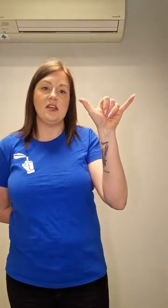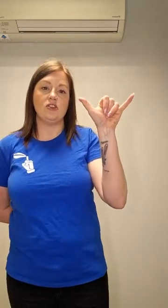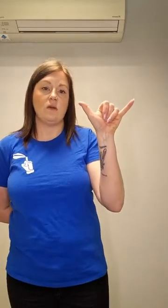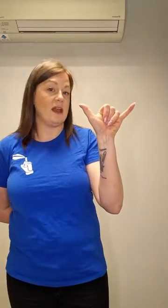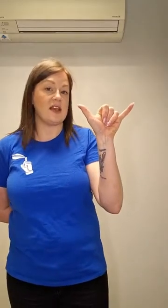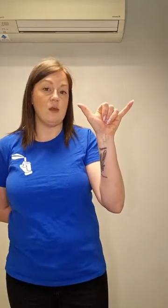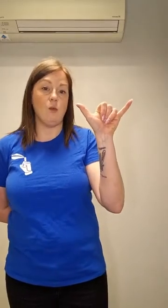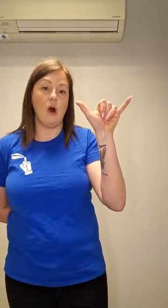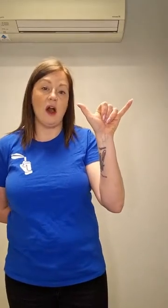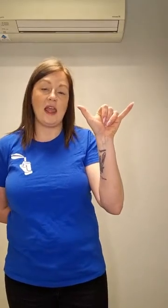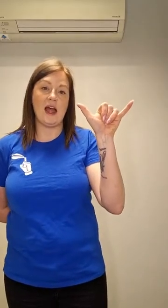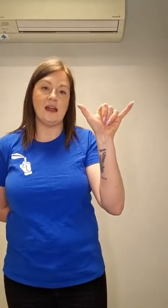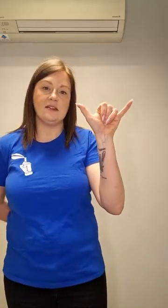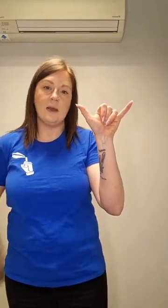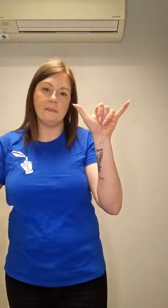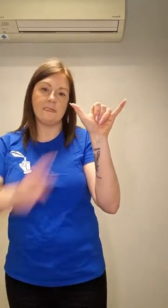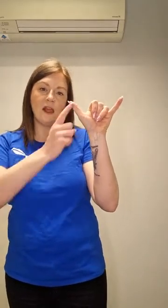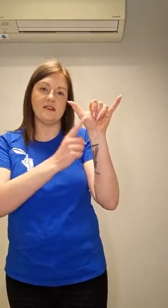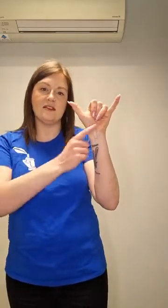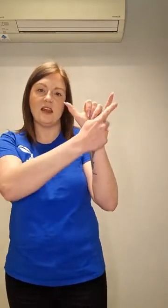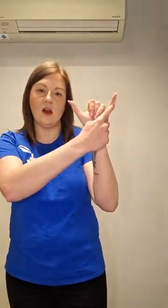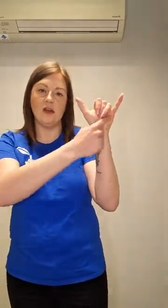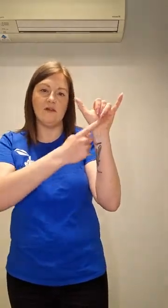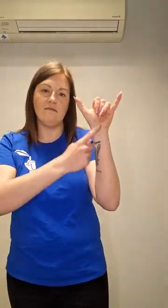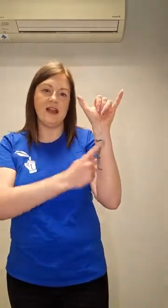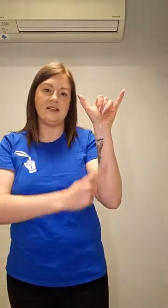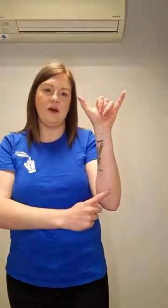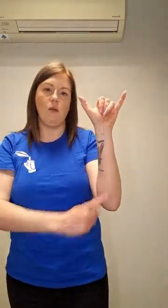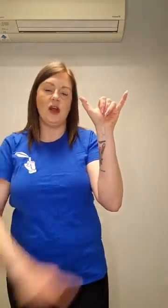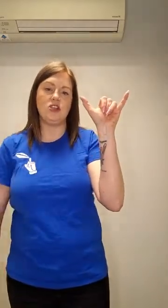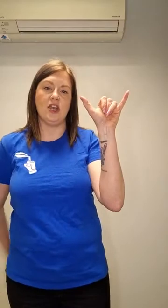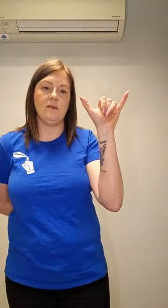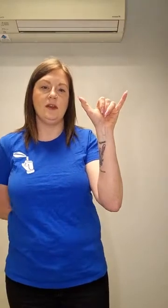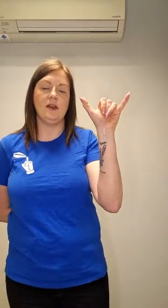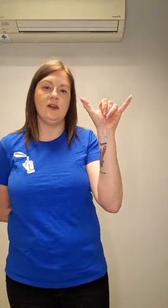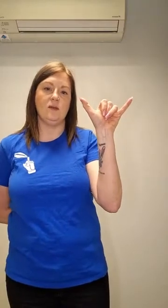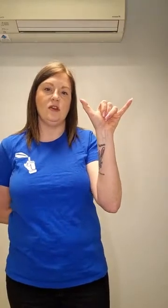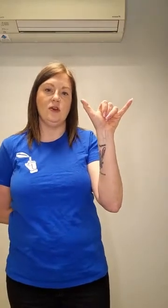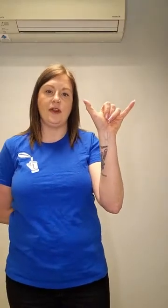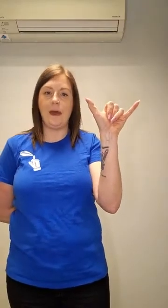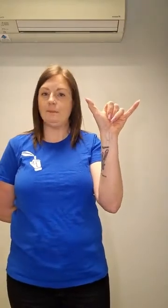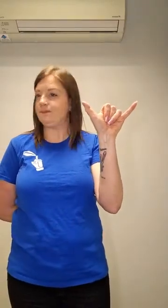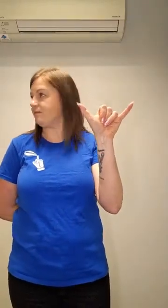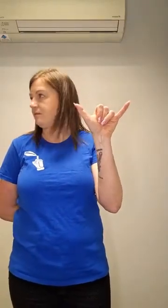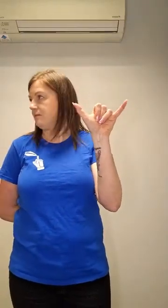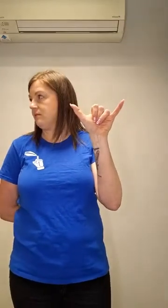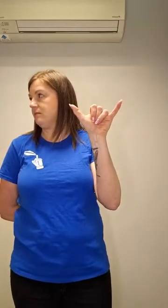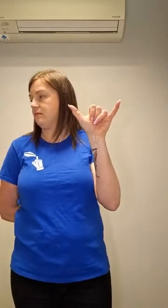to create a Y hand. And as I say, it kind of makes that Y shape when you look at it.